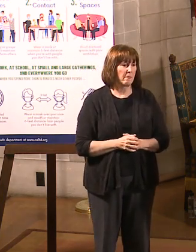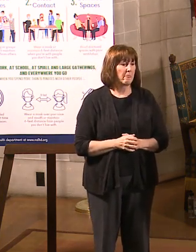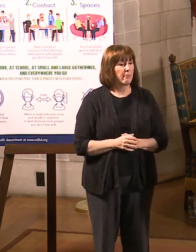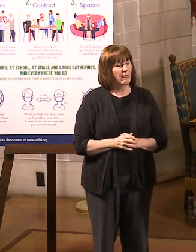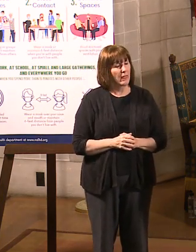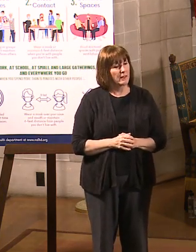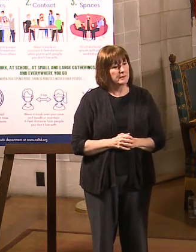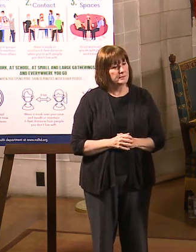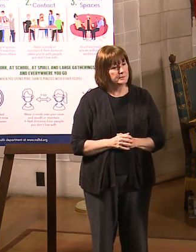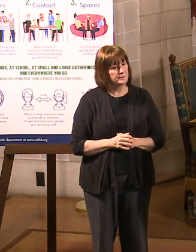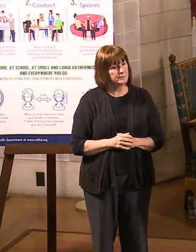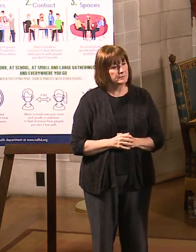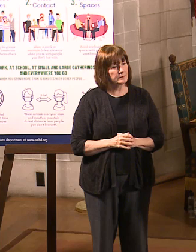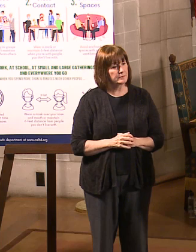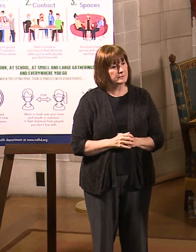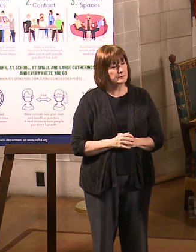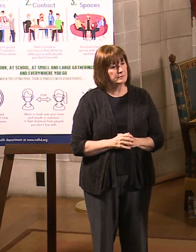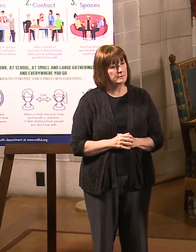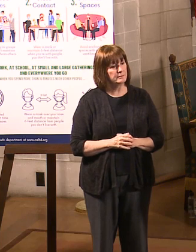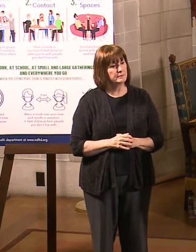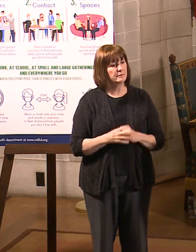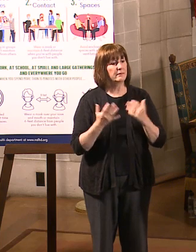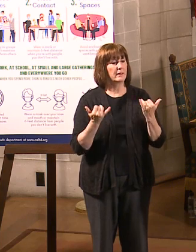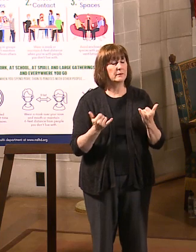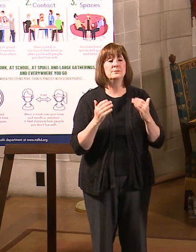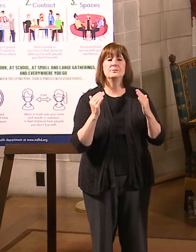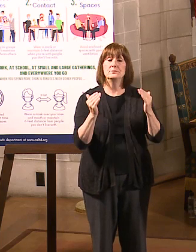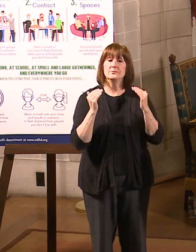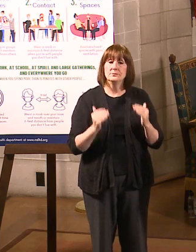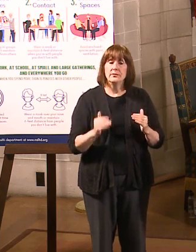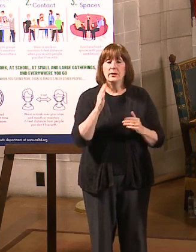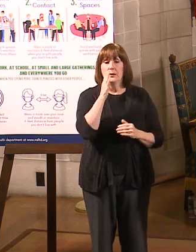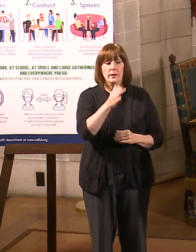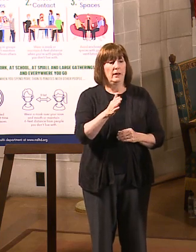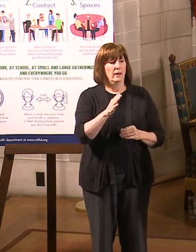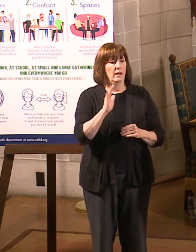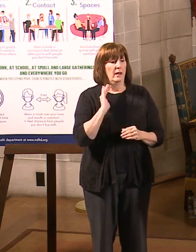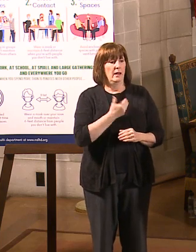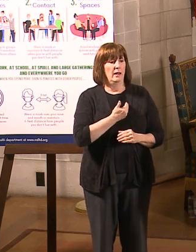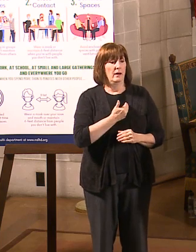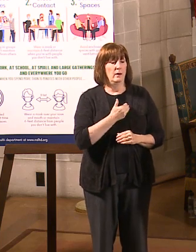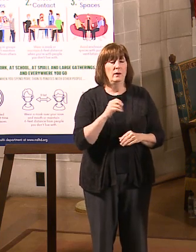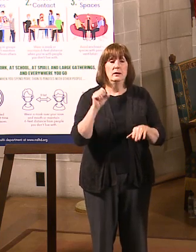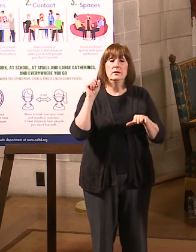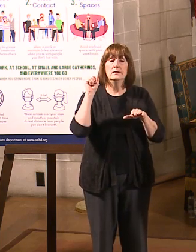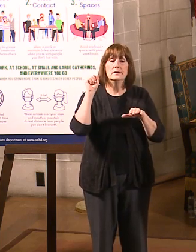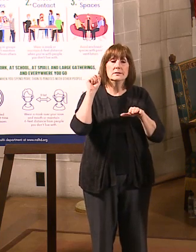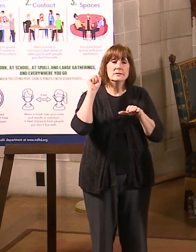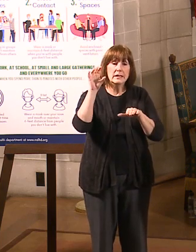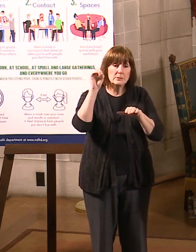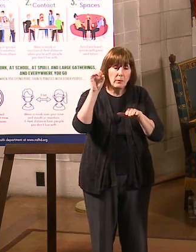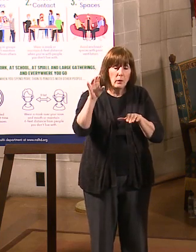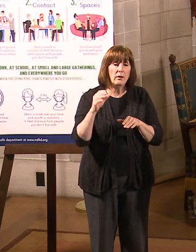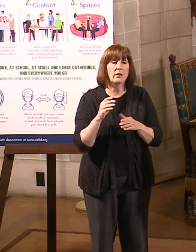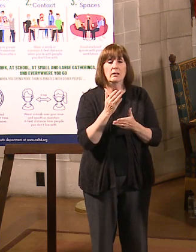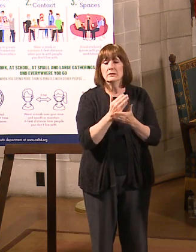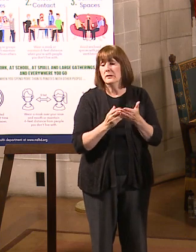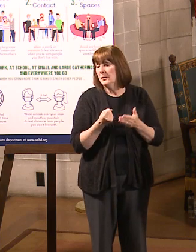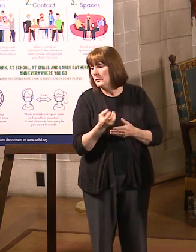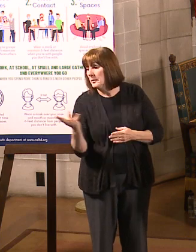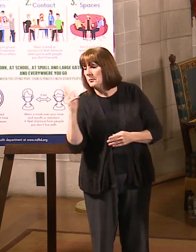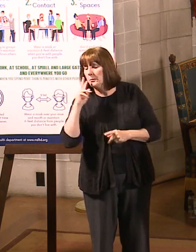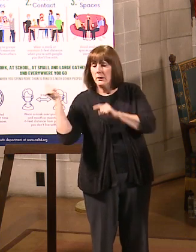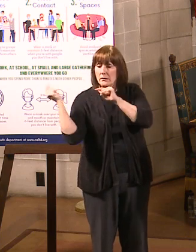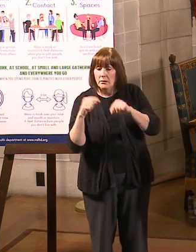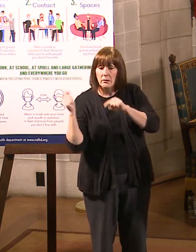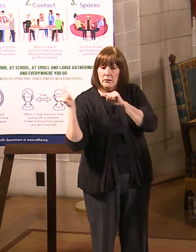well. So next, we're going to get on to our testimonials. We've had several people come in here talking about their